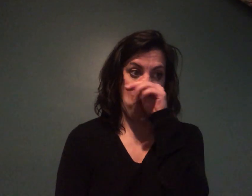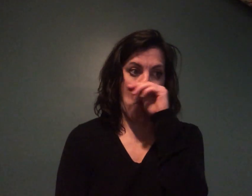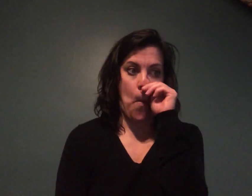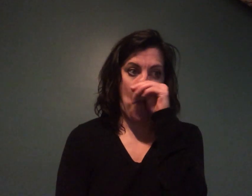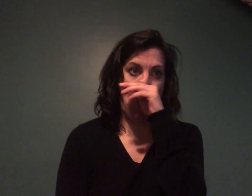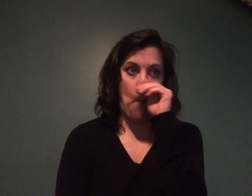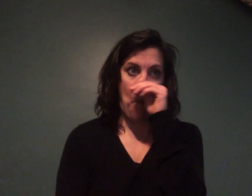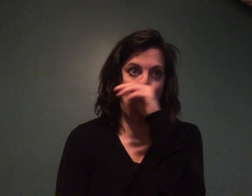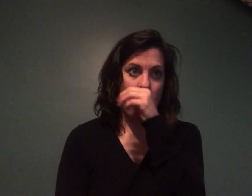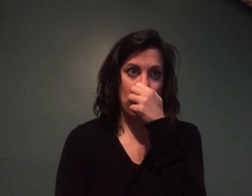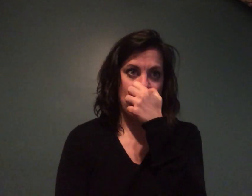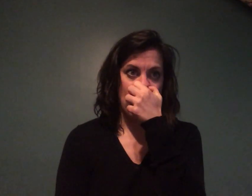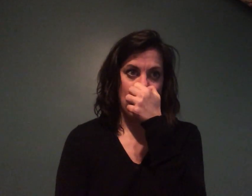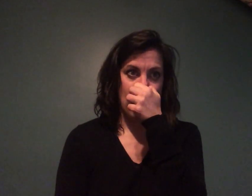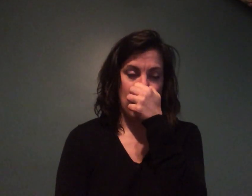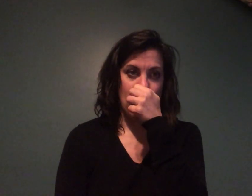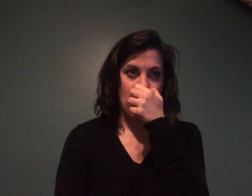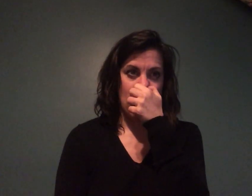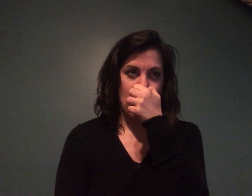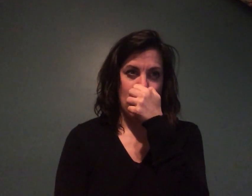Delay. I don't got school Friday or Monday.